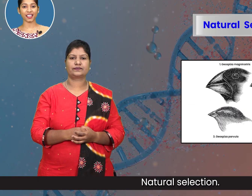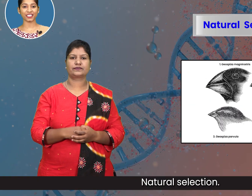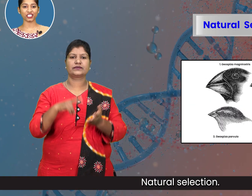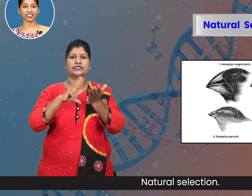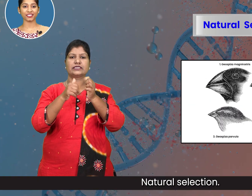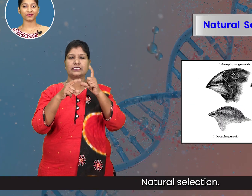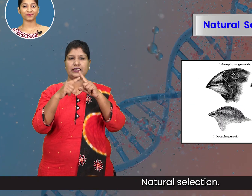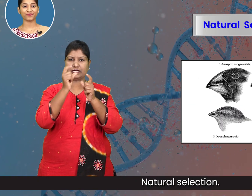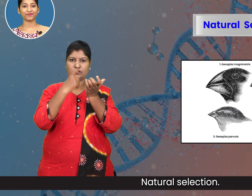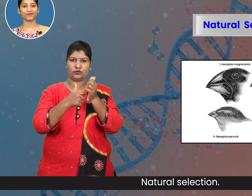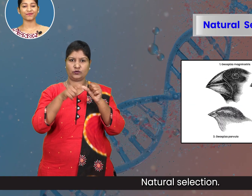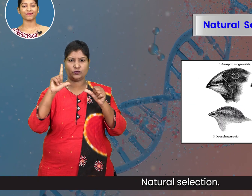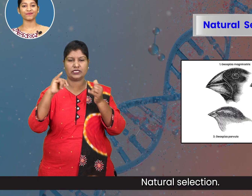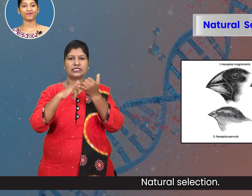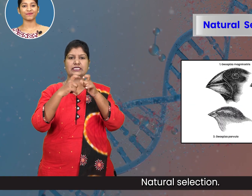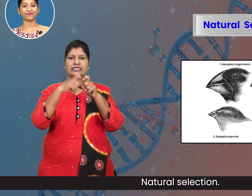natural selection,